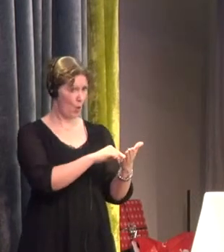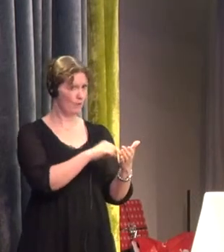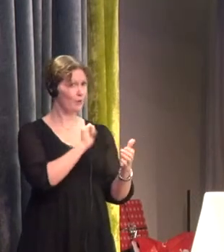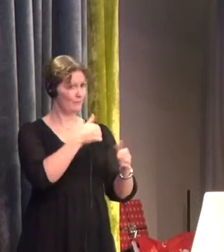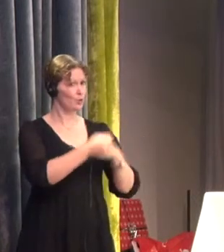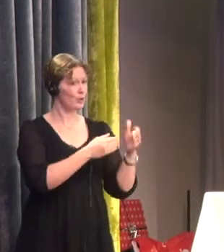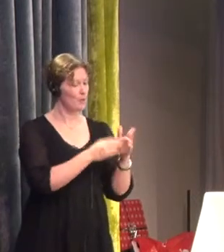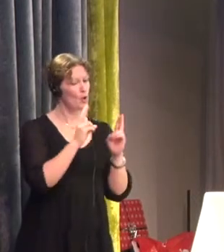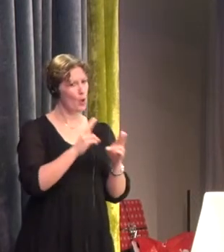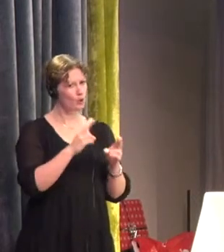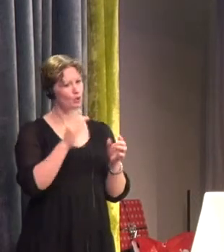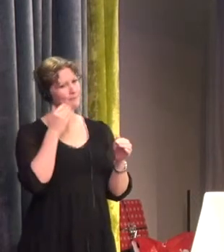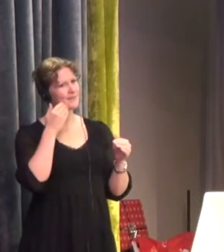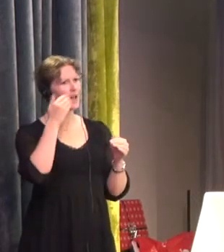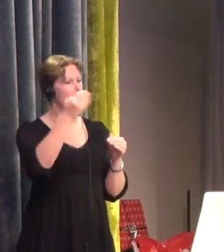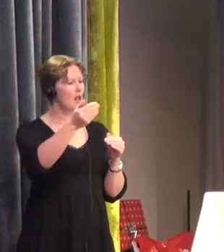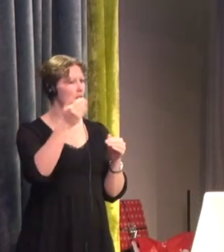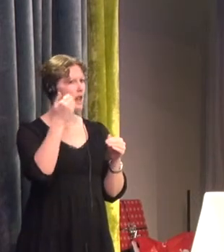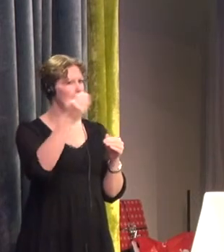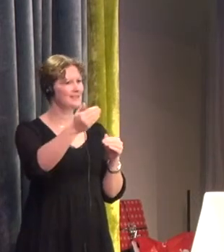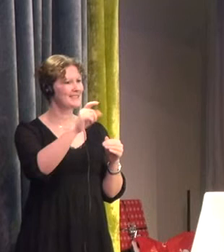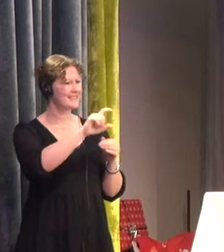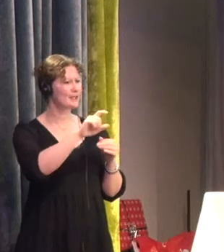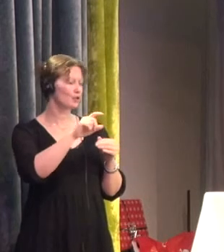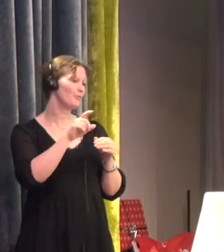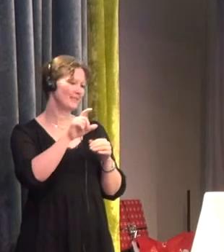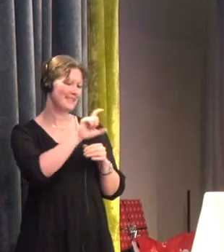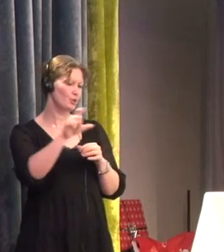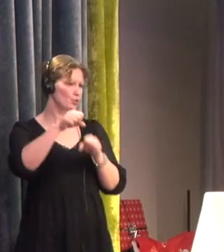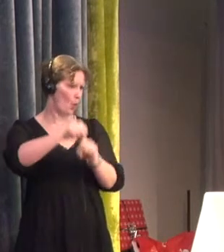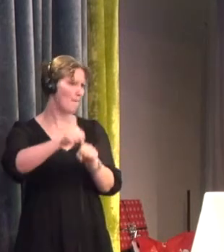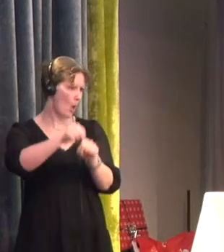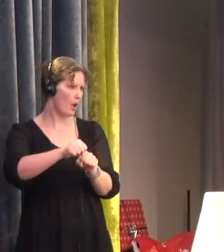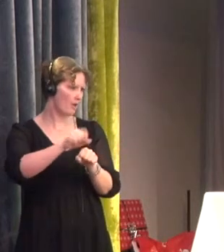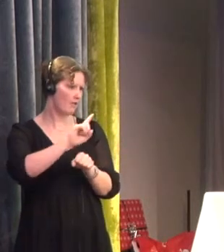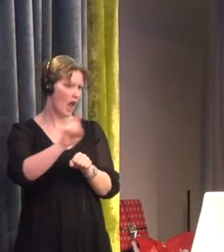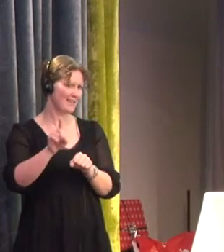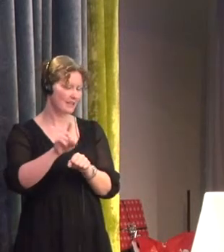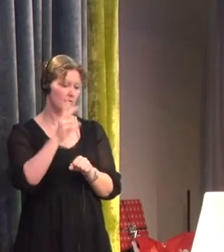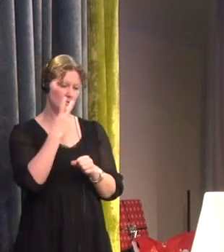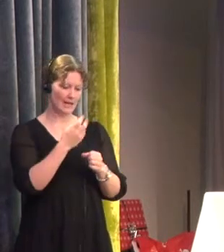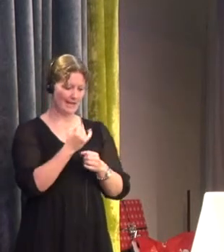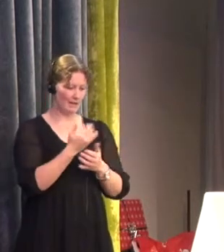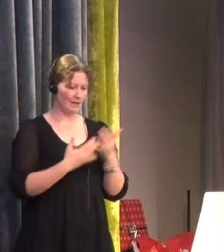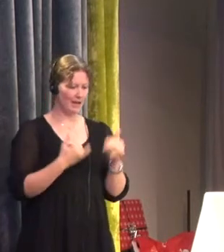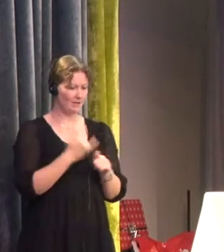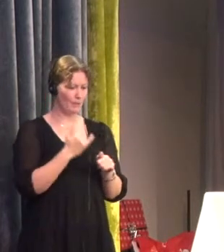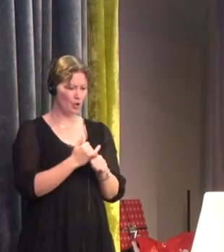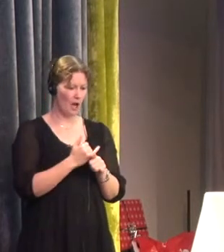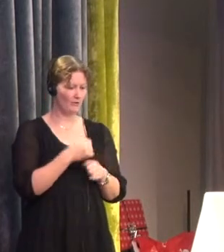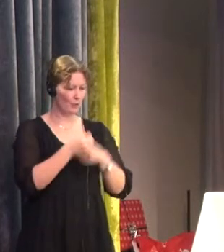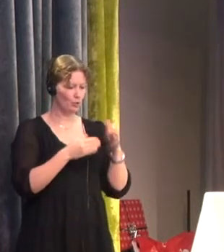care facilities. And you're welcome to look on the internet and see the conditions that people with disabilities live in. I've